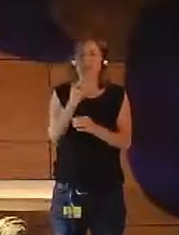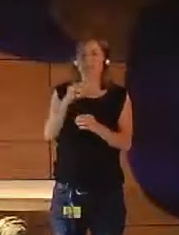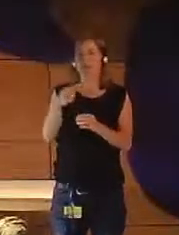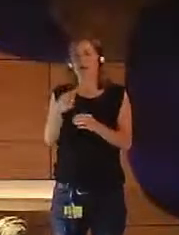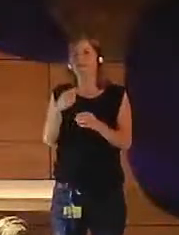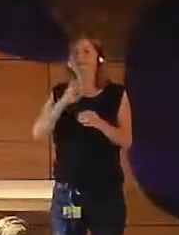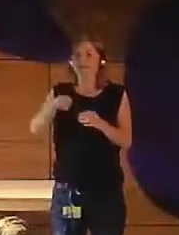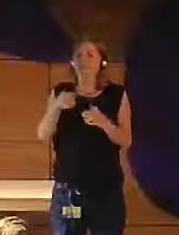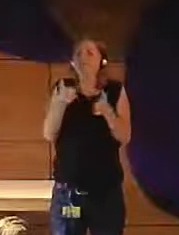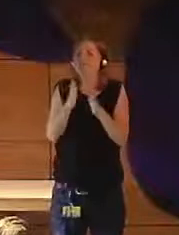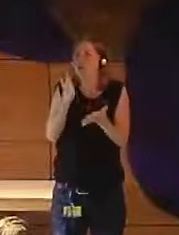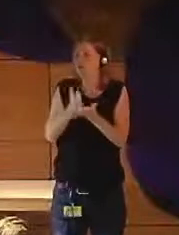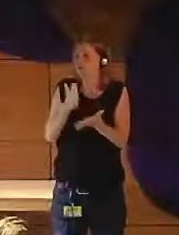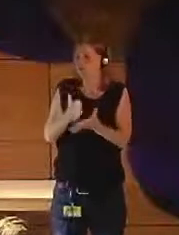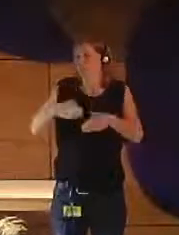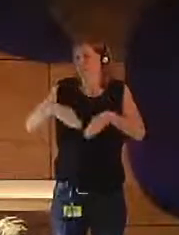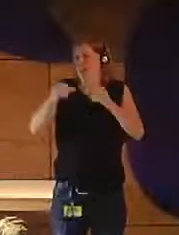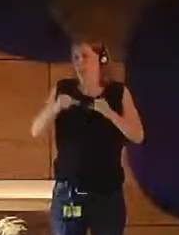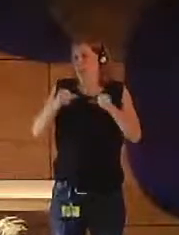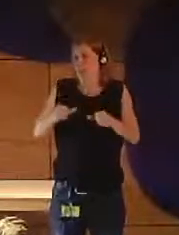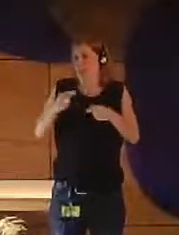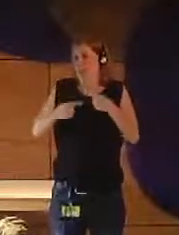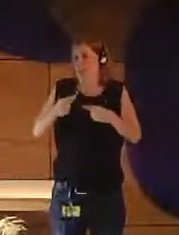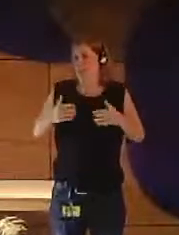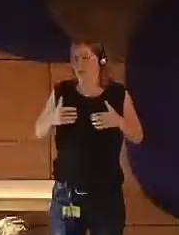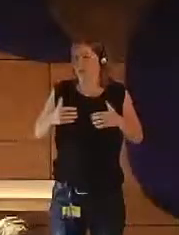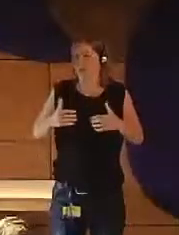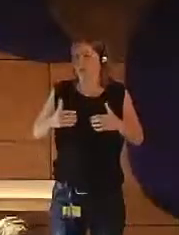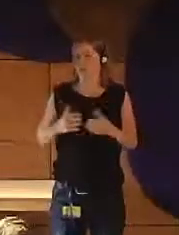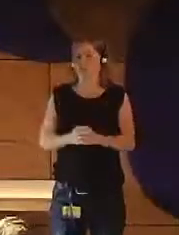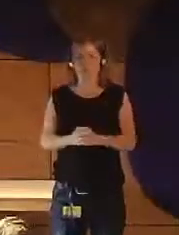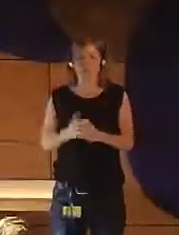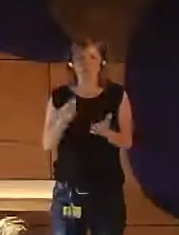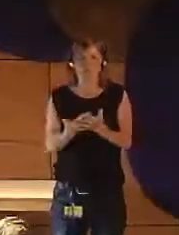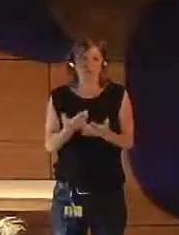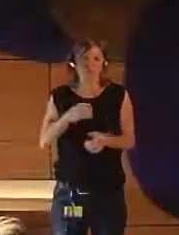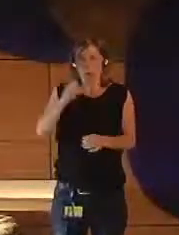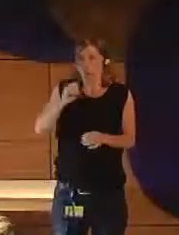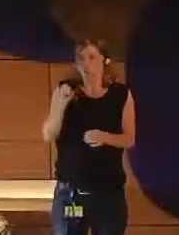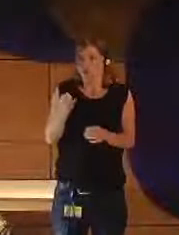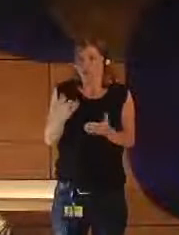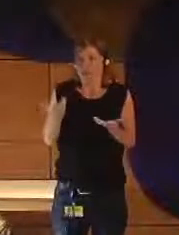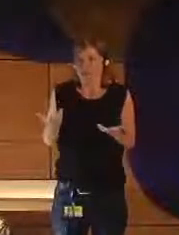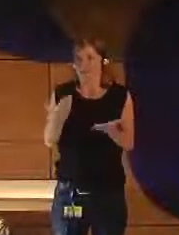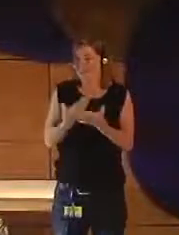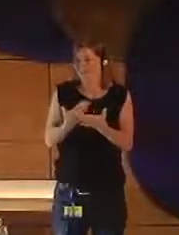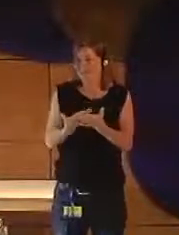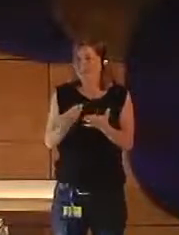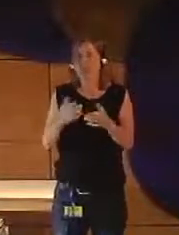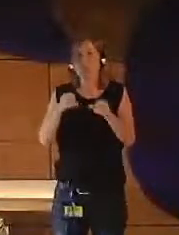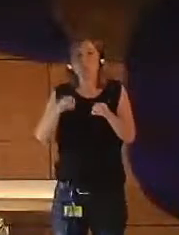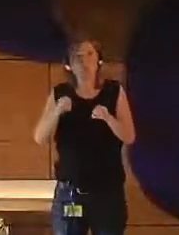And because it's estrogen, you may not get, some of the girls also don't have much pubic hair development.